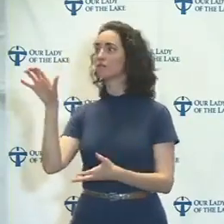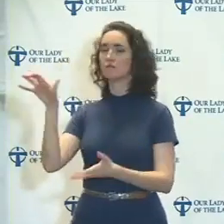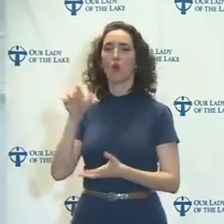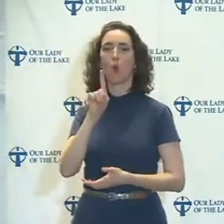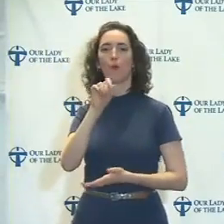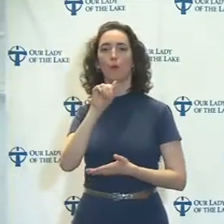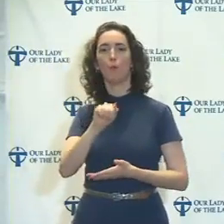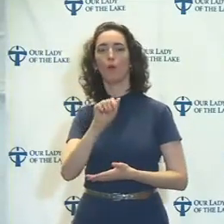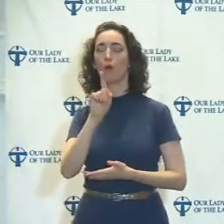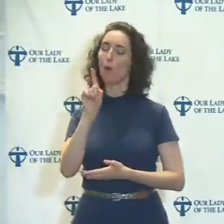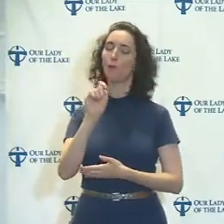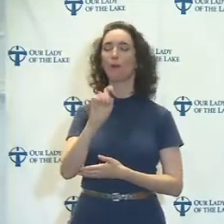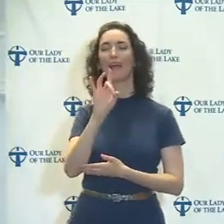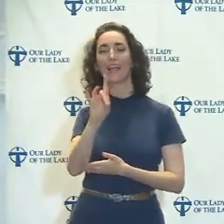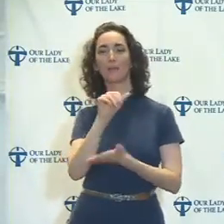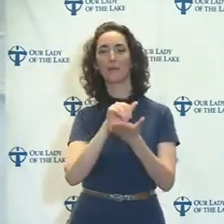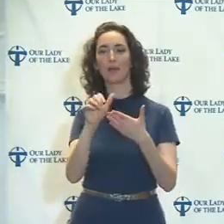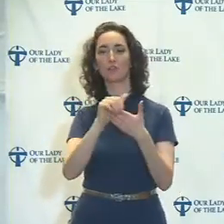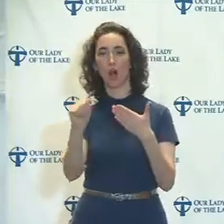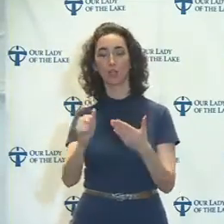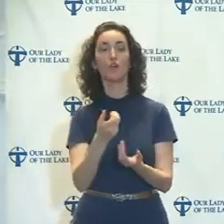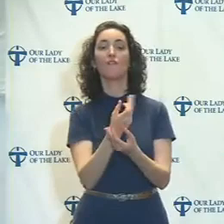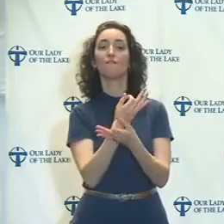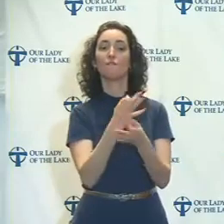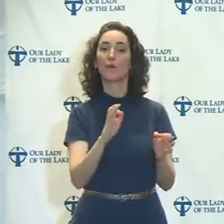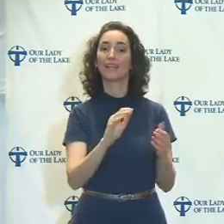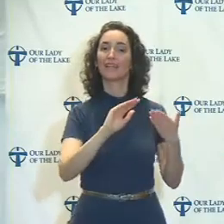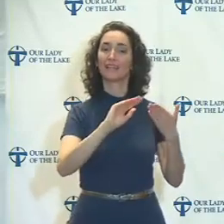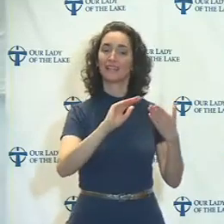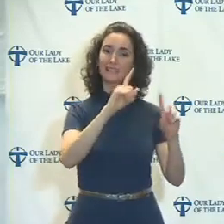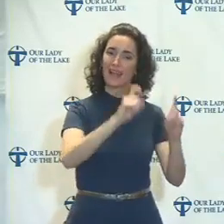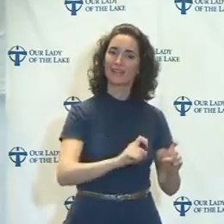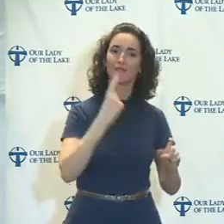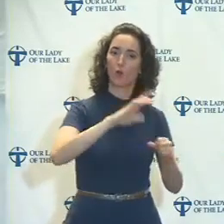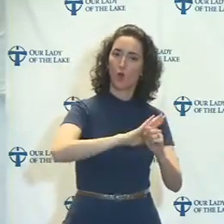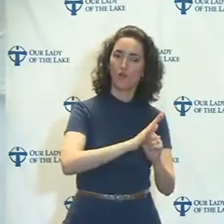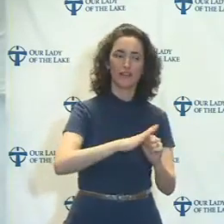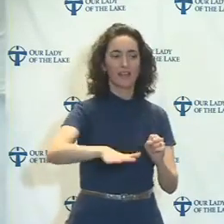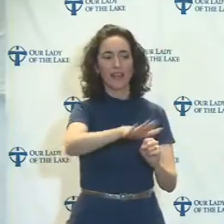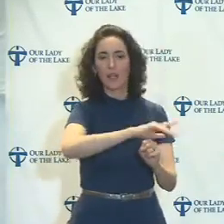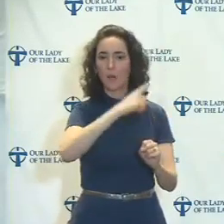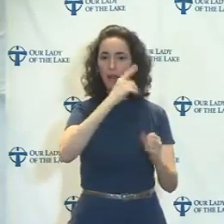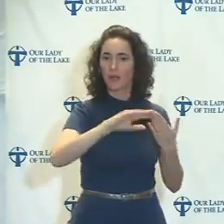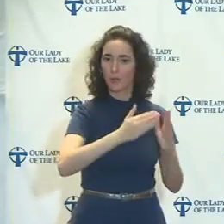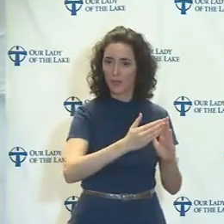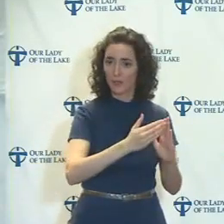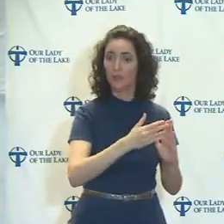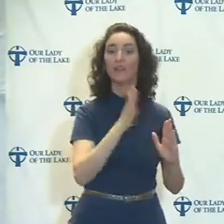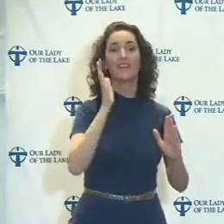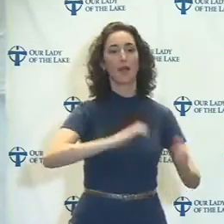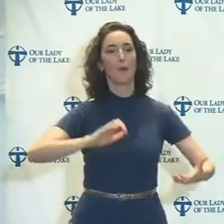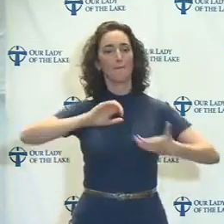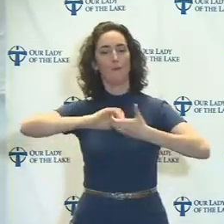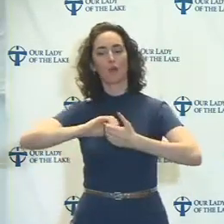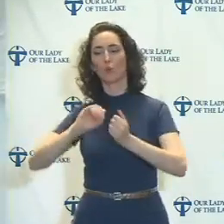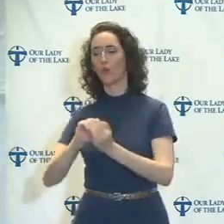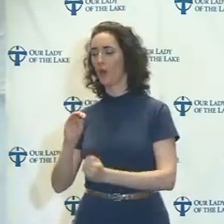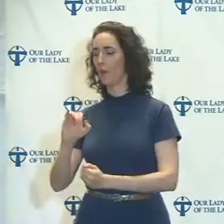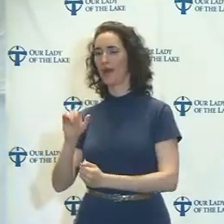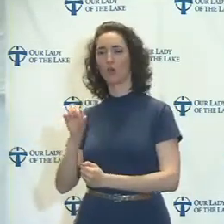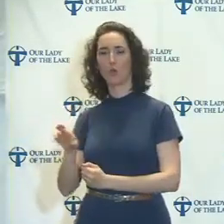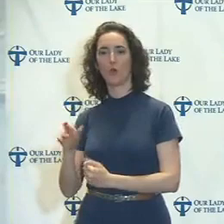free SARS-CoV-2 testing to the Black community. This is a partnership with the Mayor's Healthy Initiative in Baton